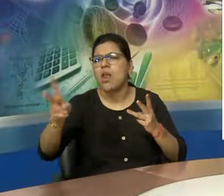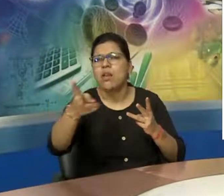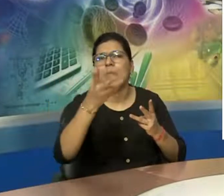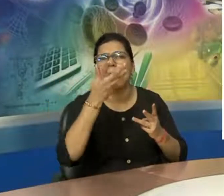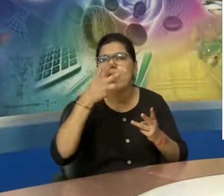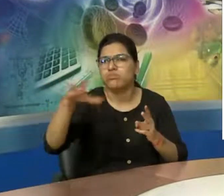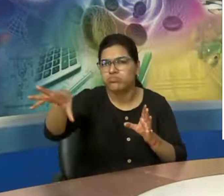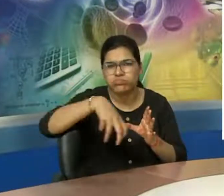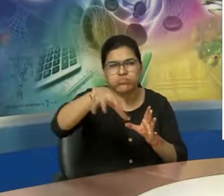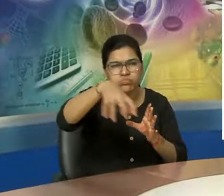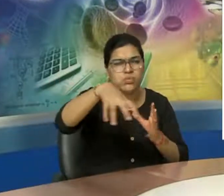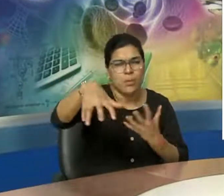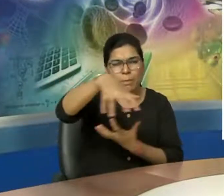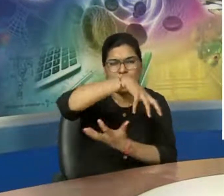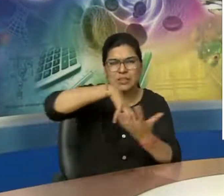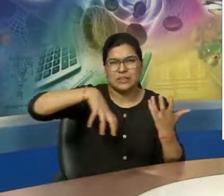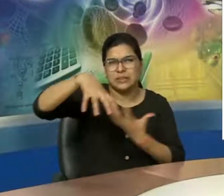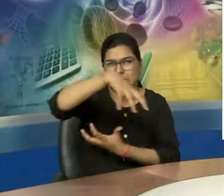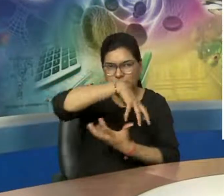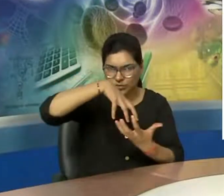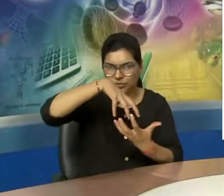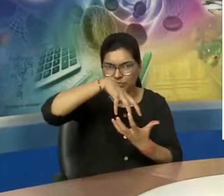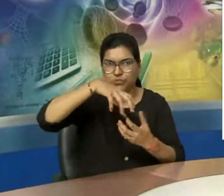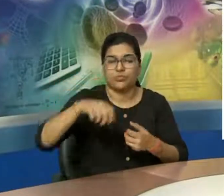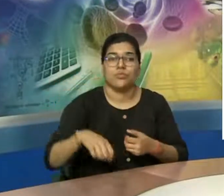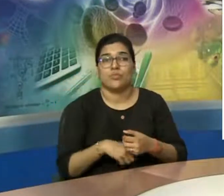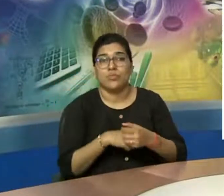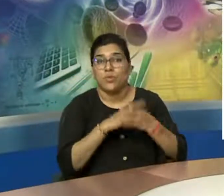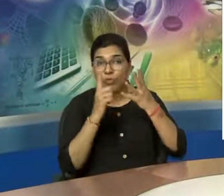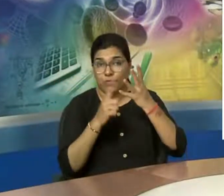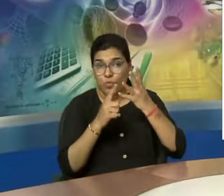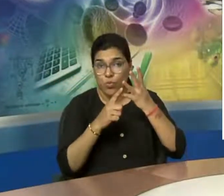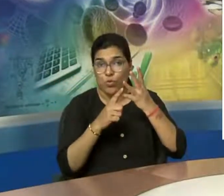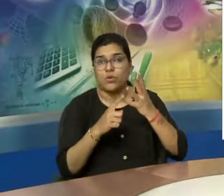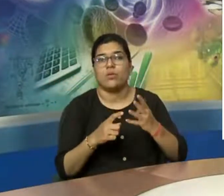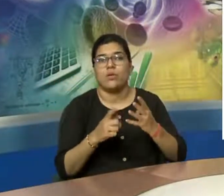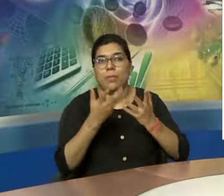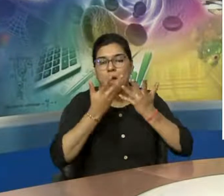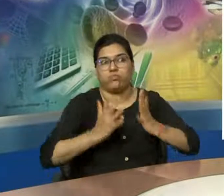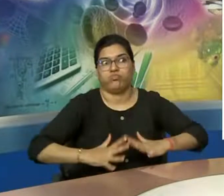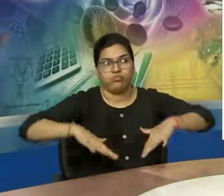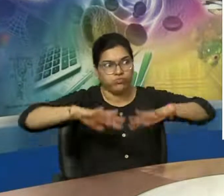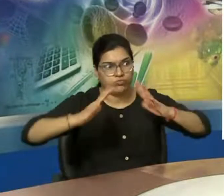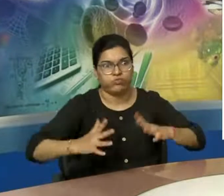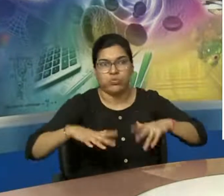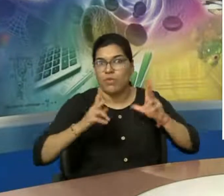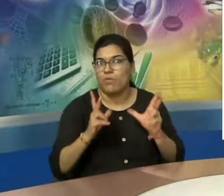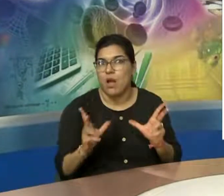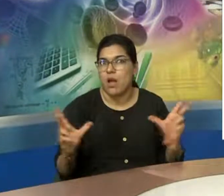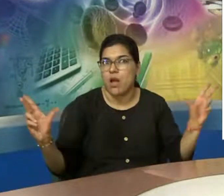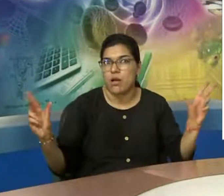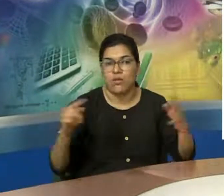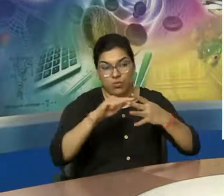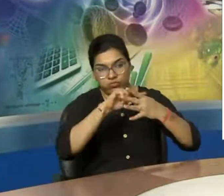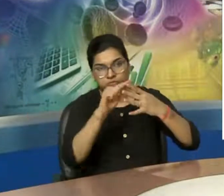the third is eusterine, fourth is ocean.